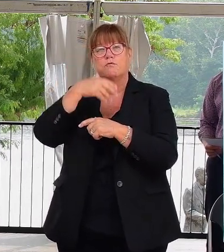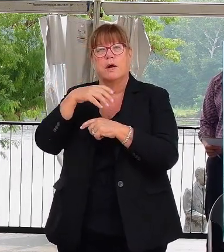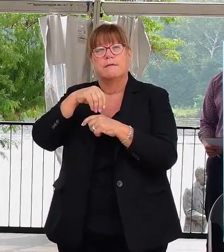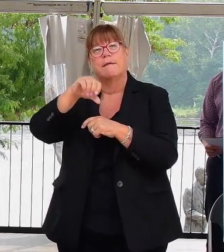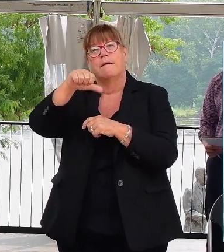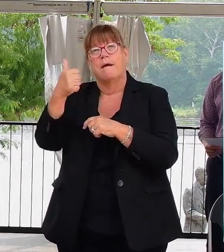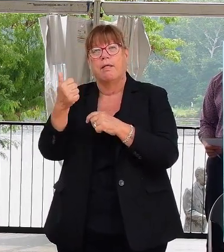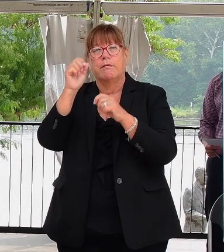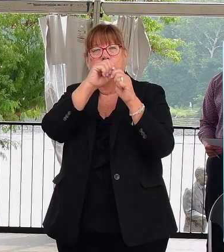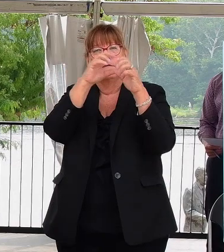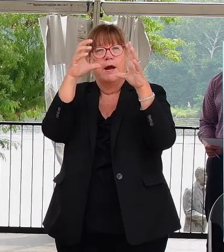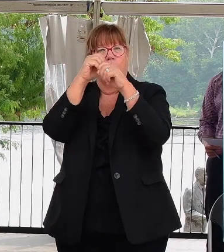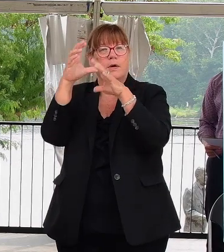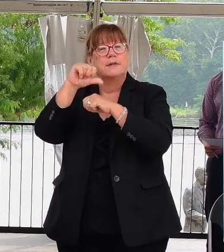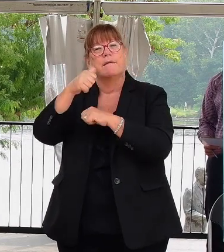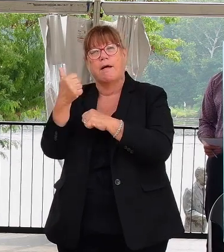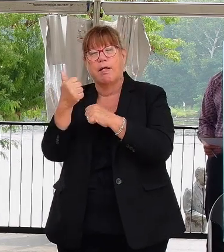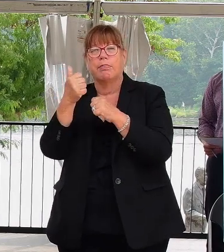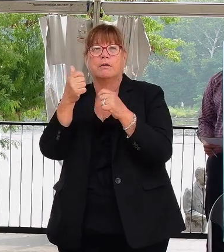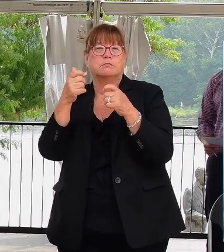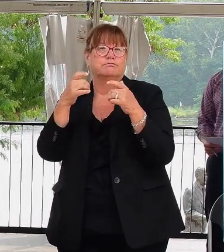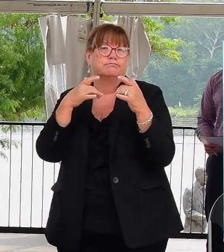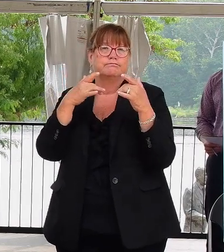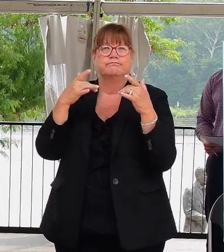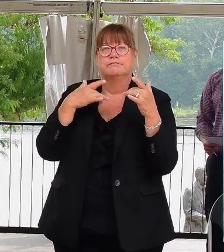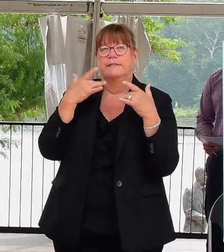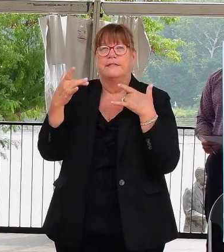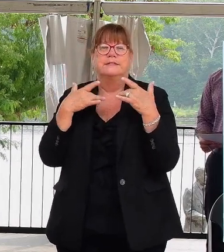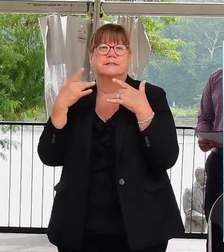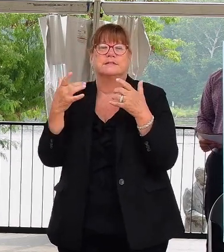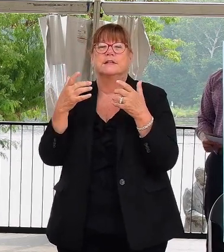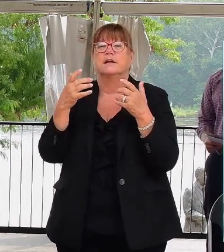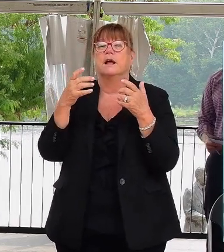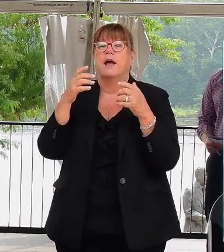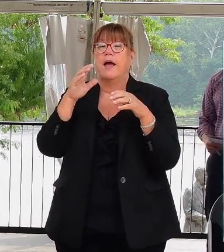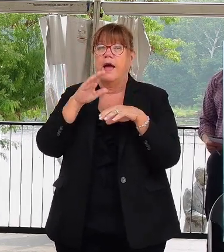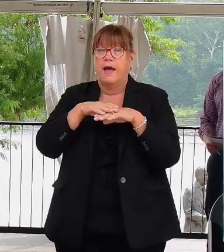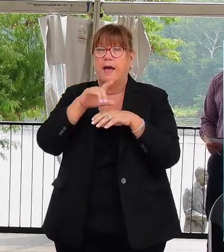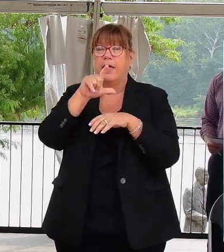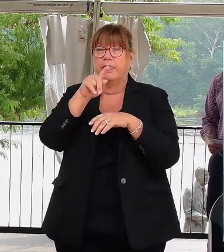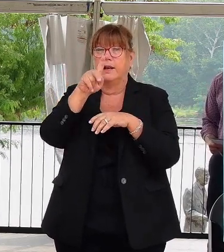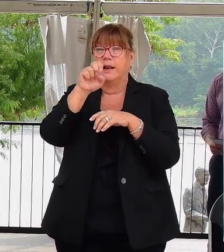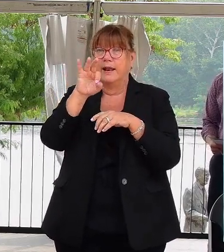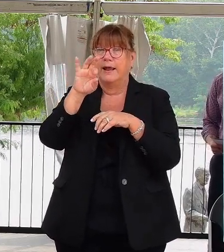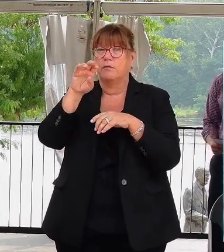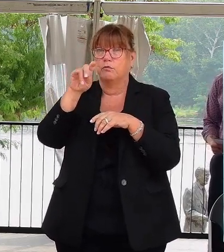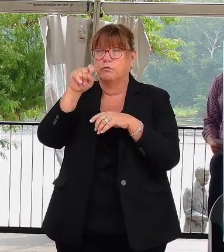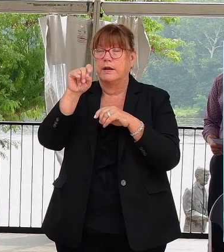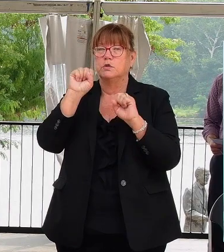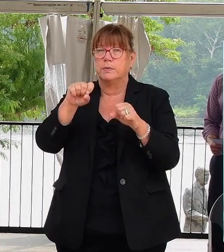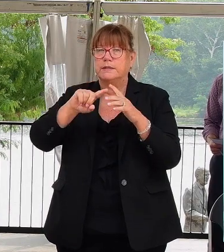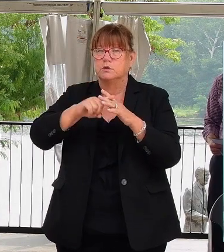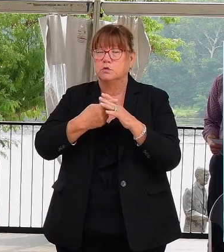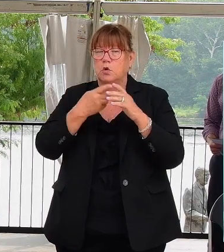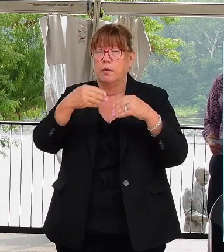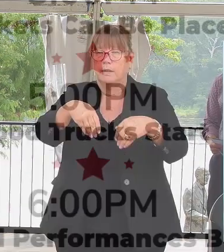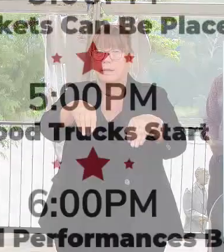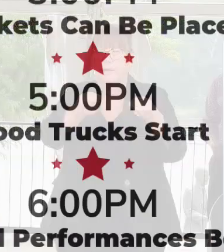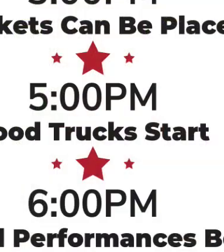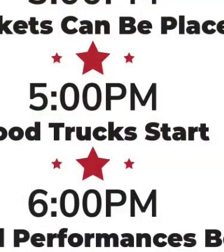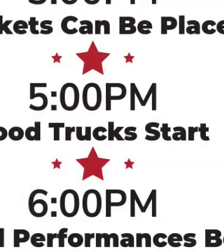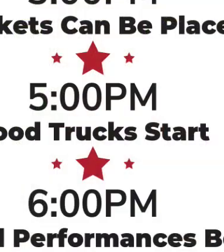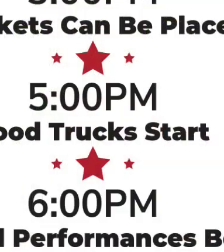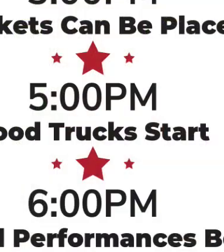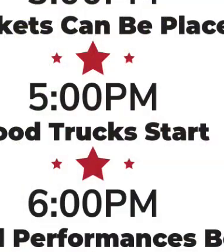other festivities. At the lakefront, residents and visitors should begin laying your blankets down at 3